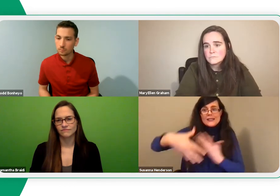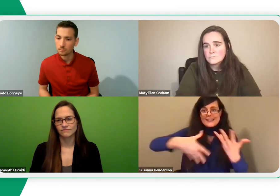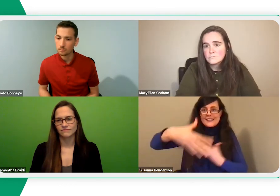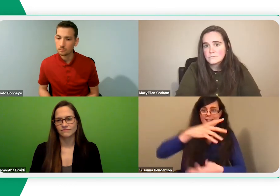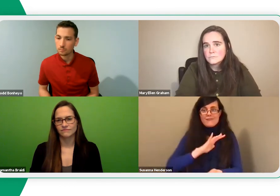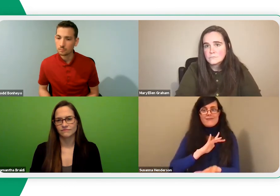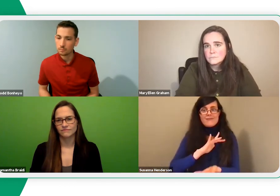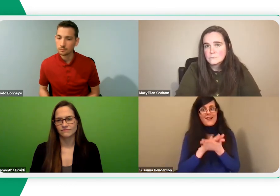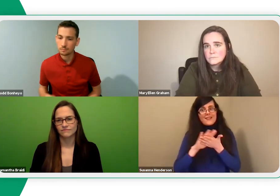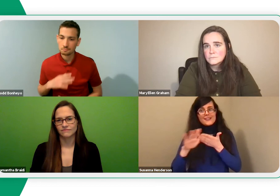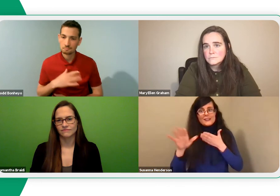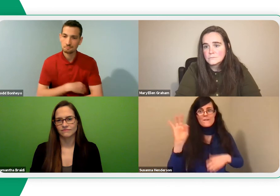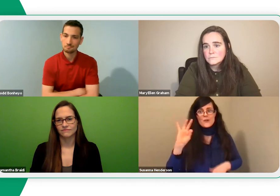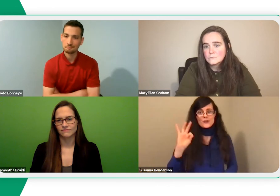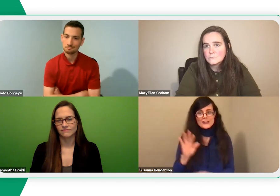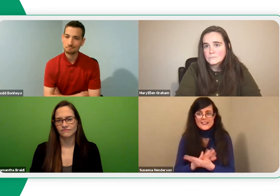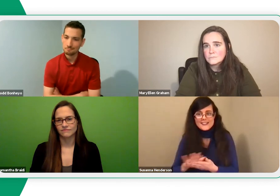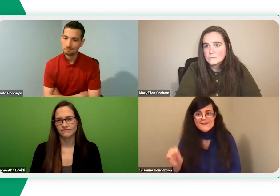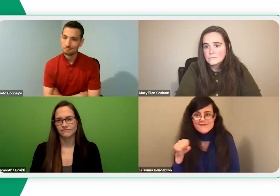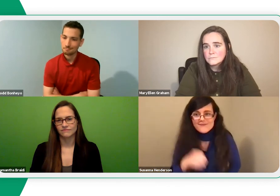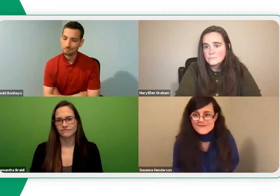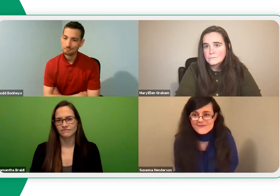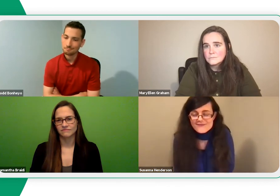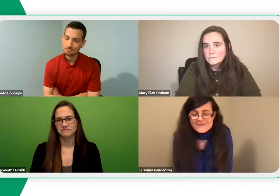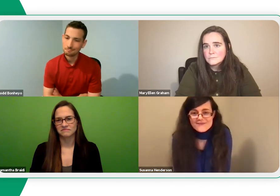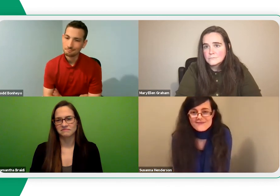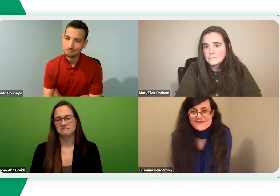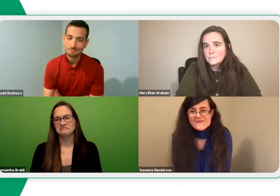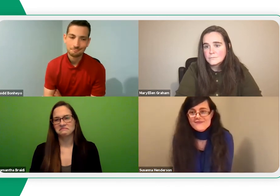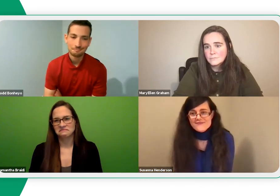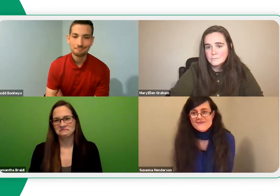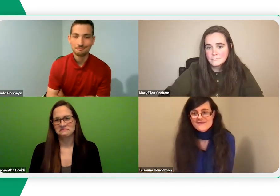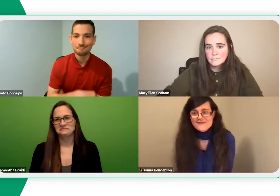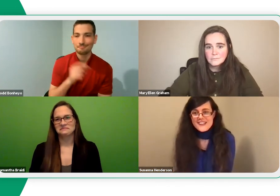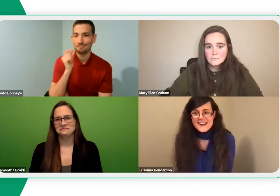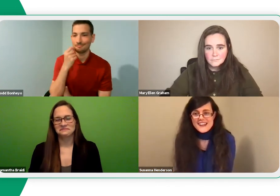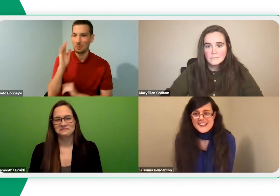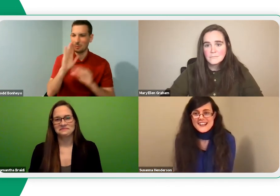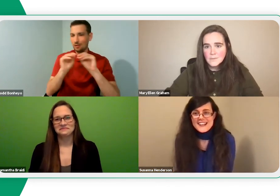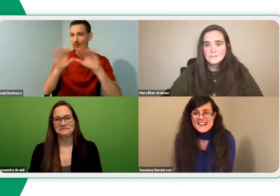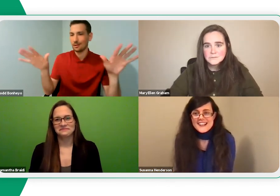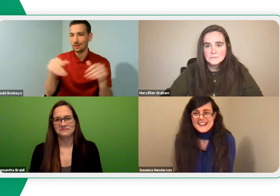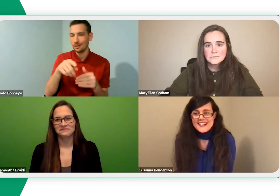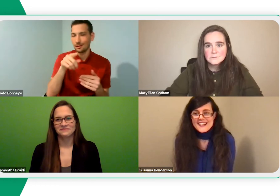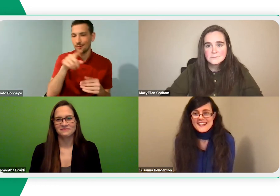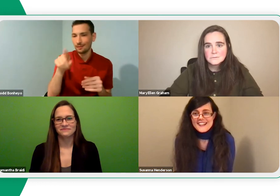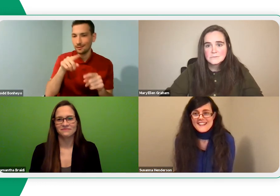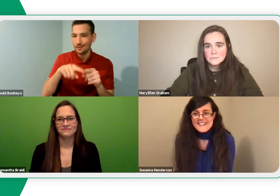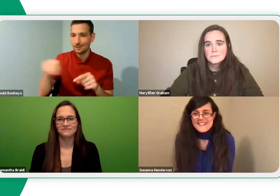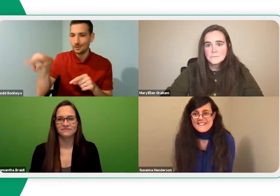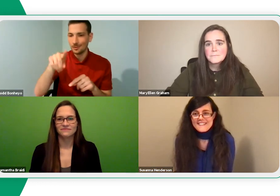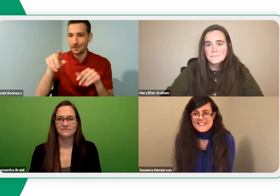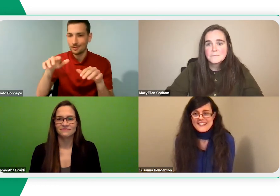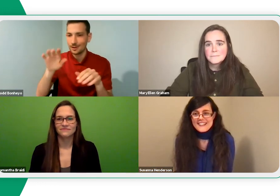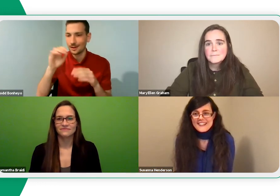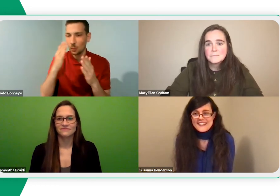Gallaudet purchased this particular type of technology and furniture for us to use to be able to have these case studies and work